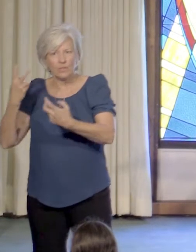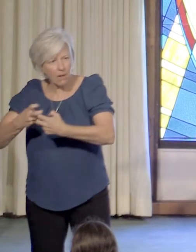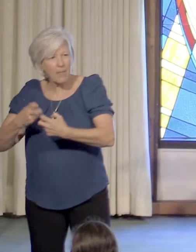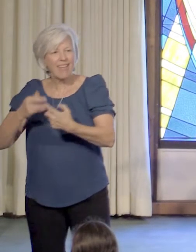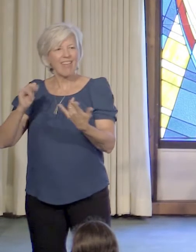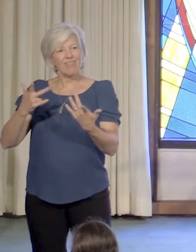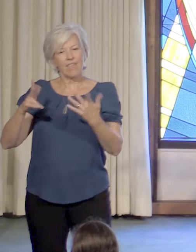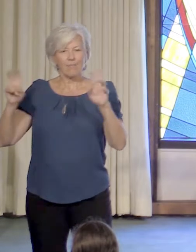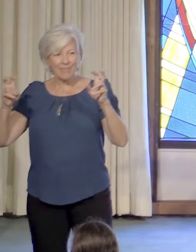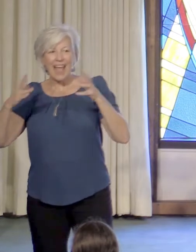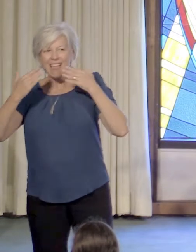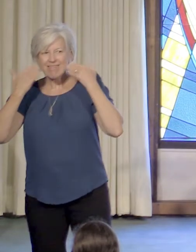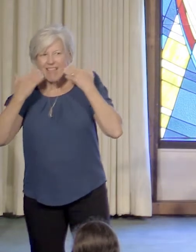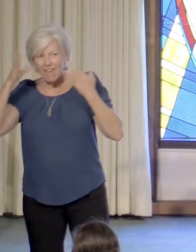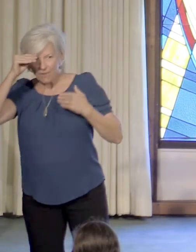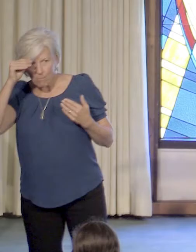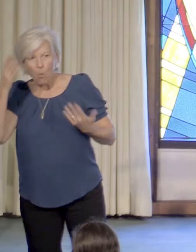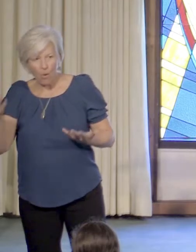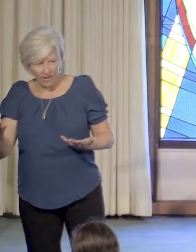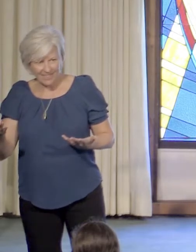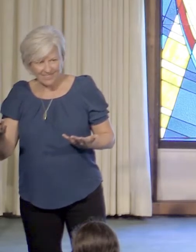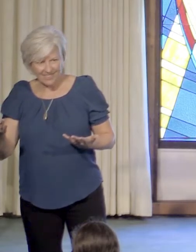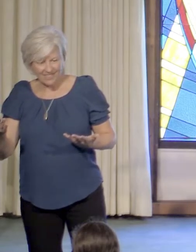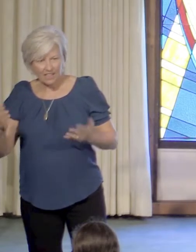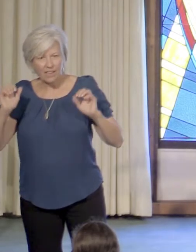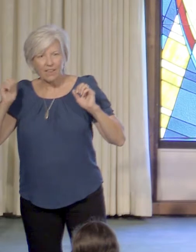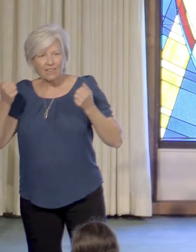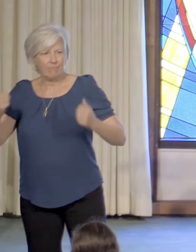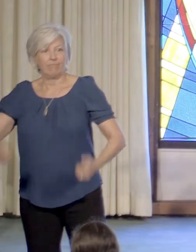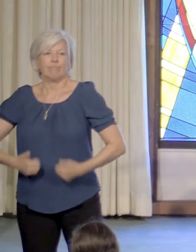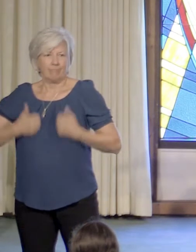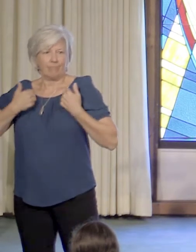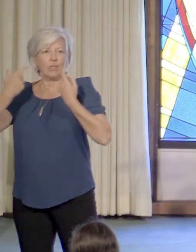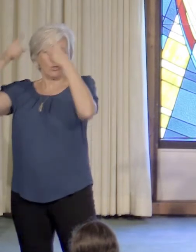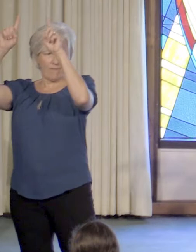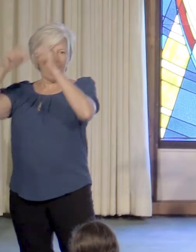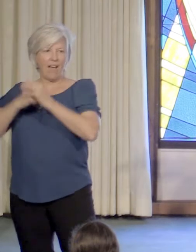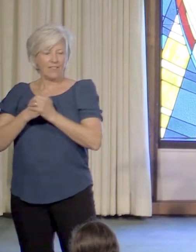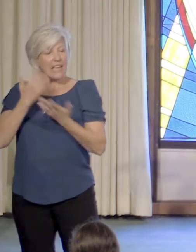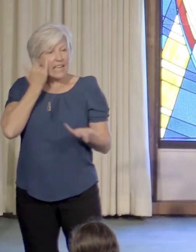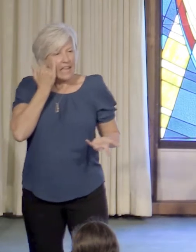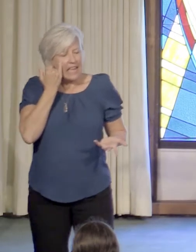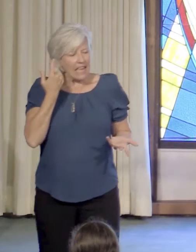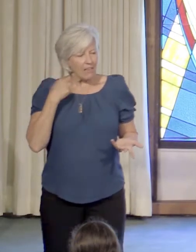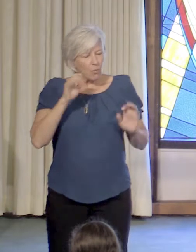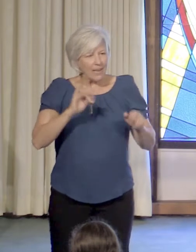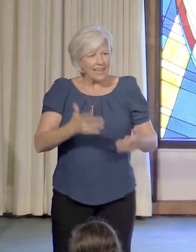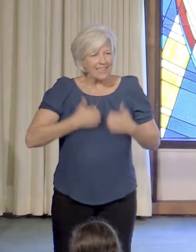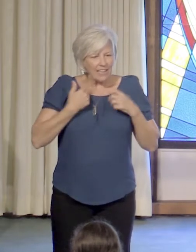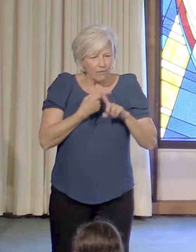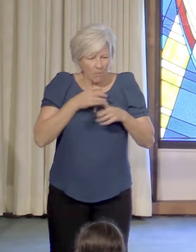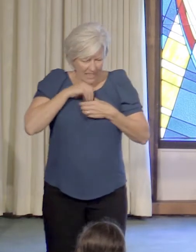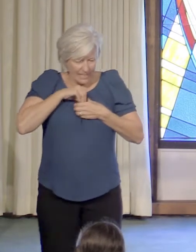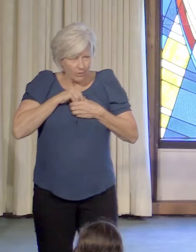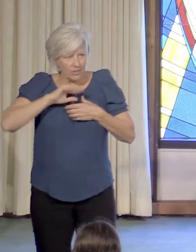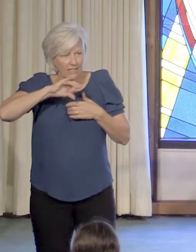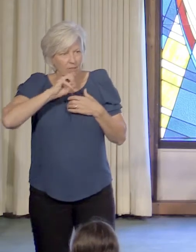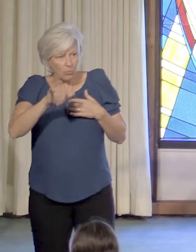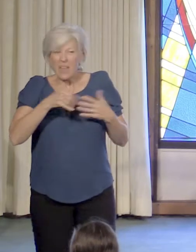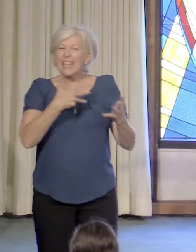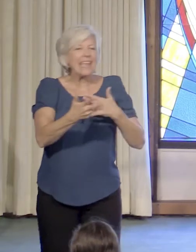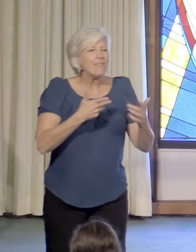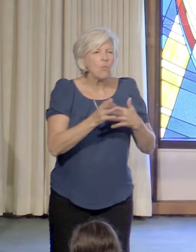they're referring to. If we can live from that inner sense of joy, even when it looks like the chips are down, we don't